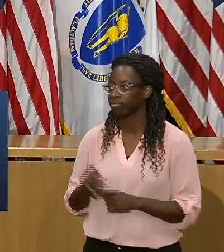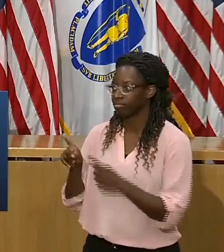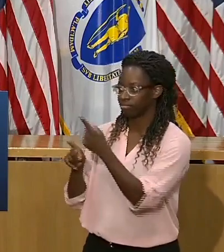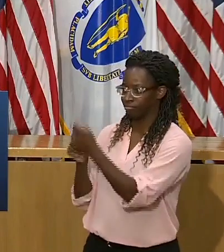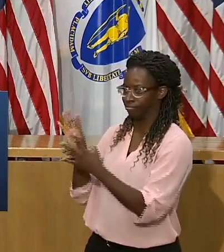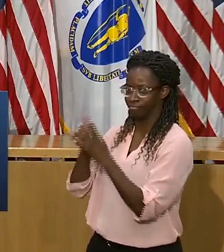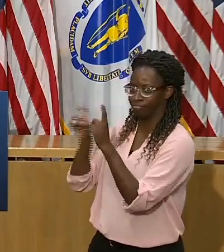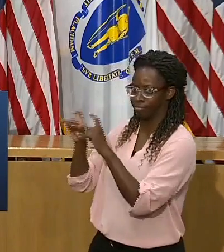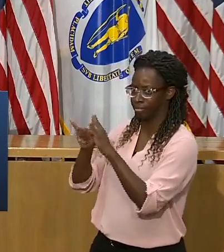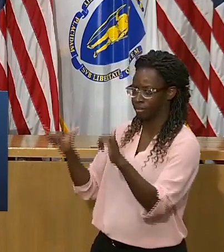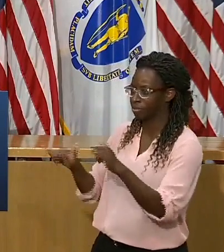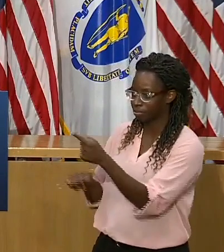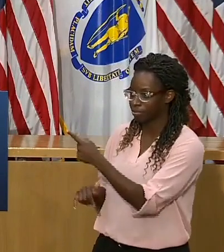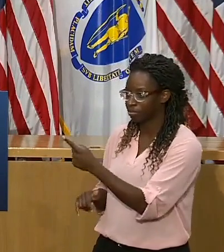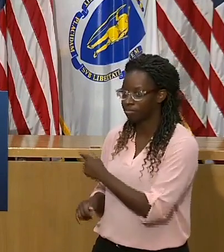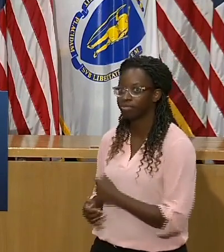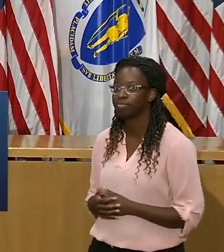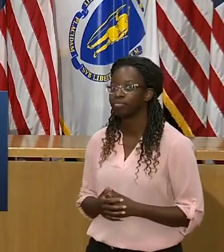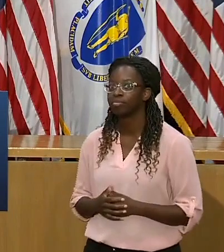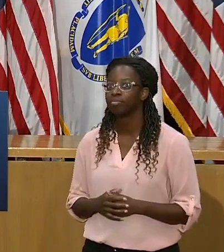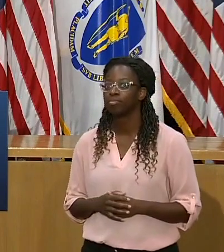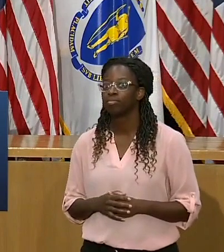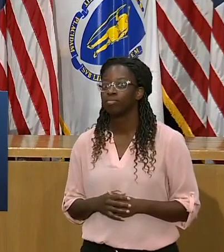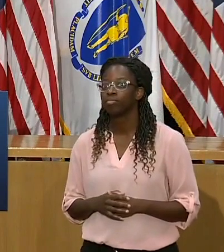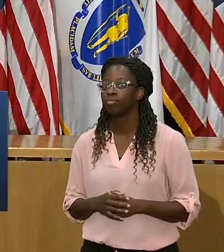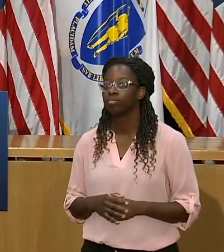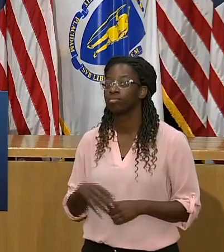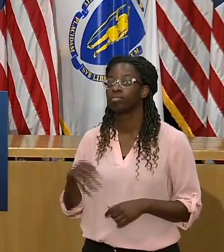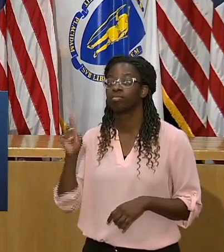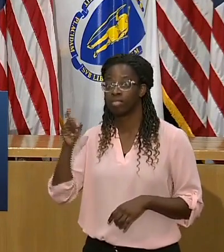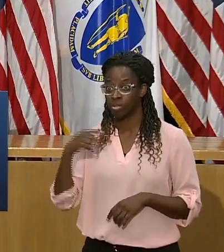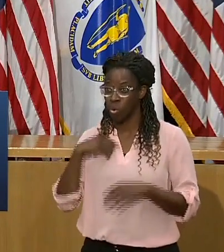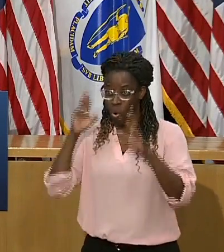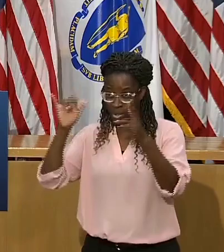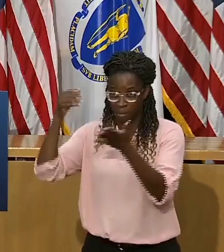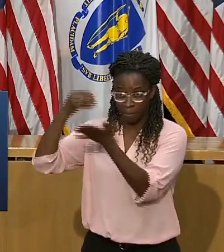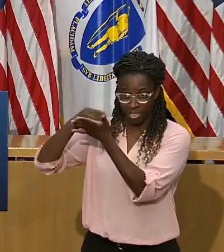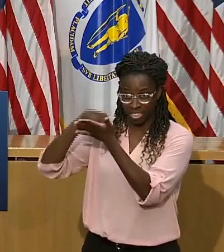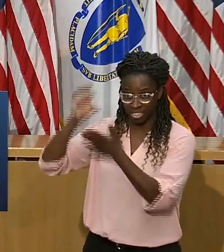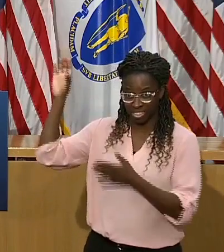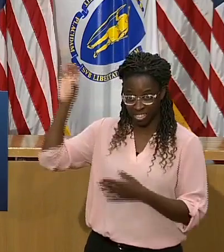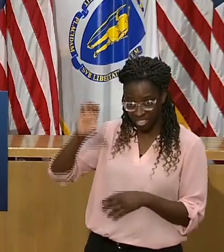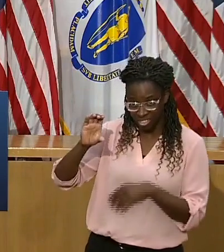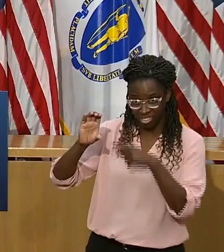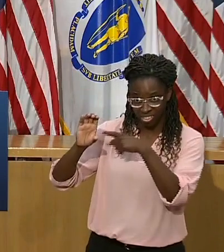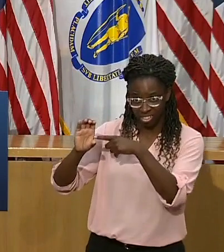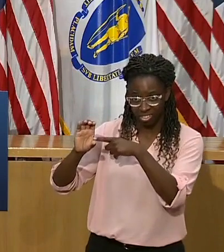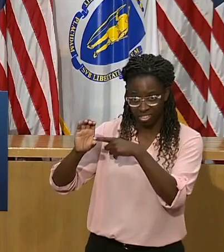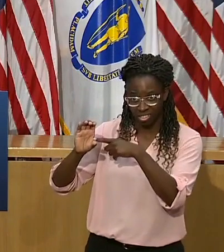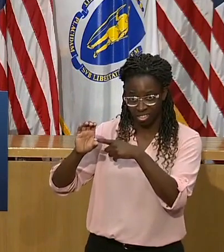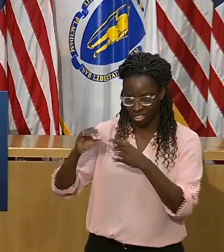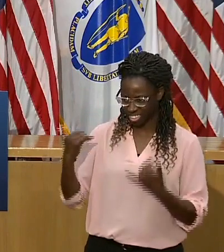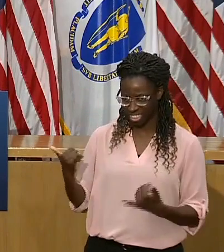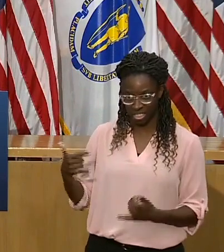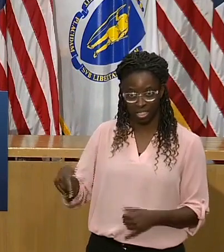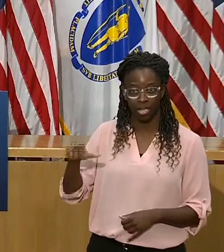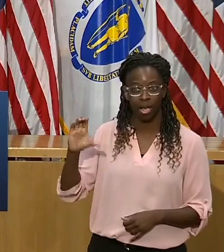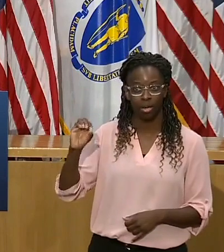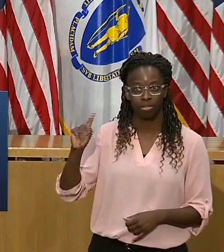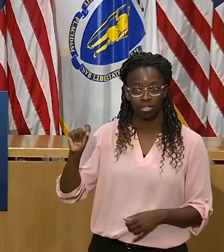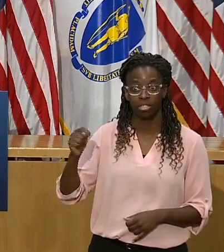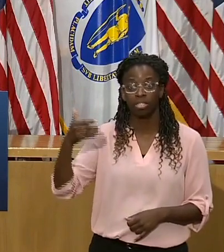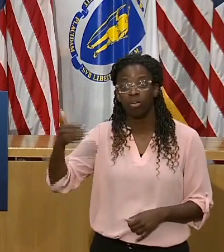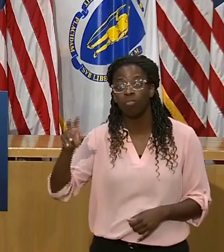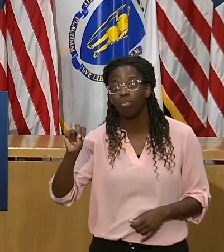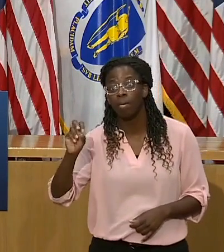a lot of this will be out of the door before the end of the calendar year. And how much more of a difference could you make if you did have some more federal funding? You talked about